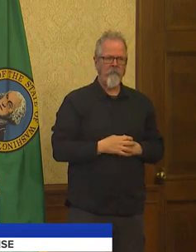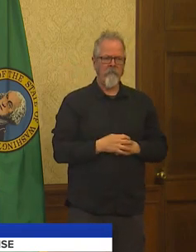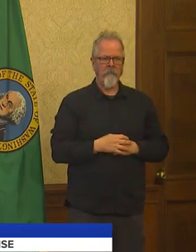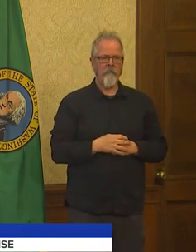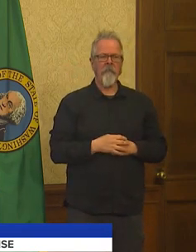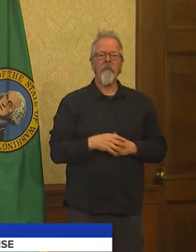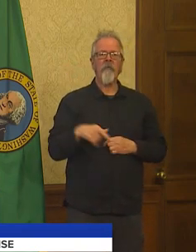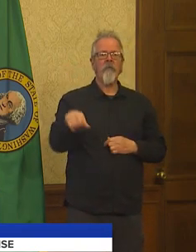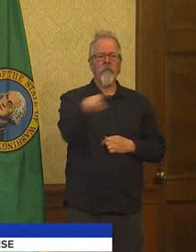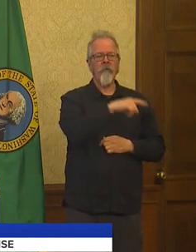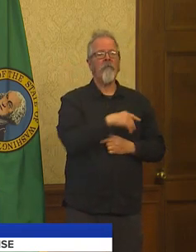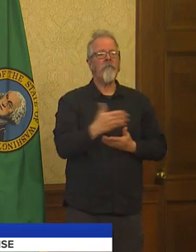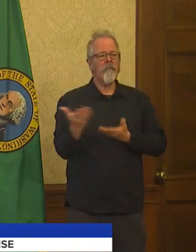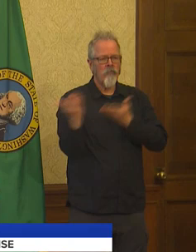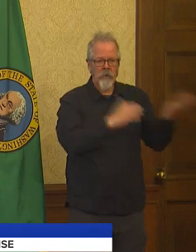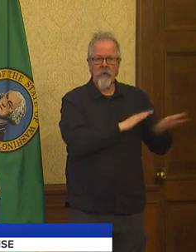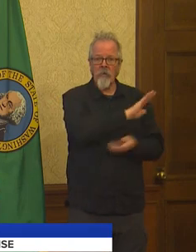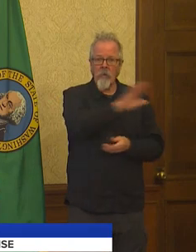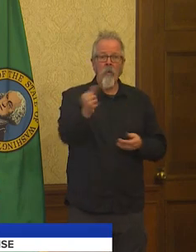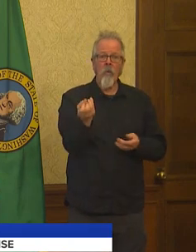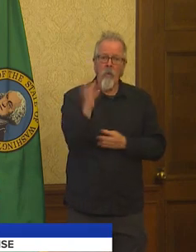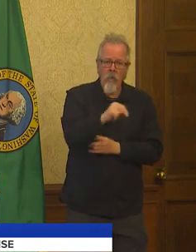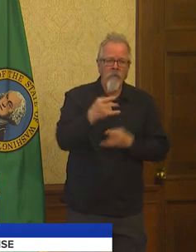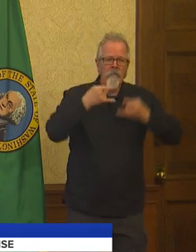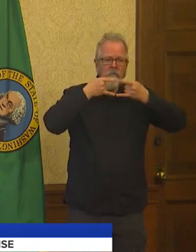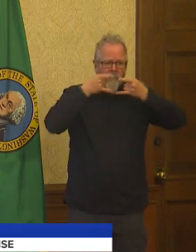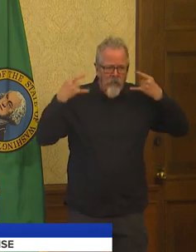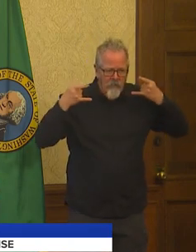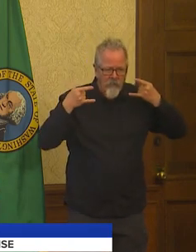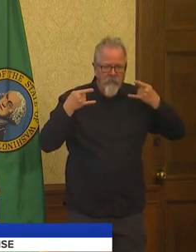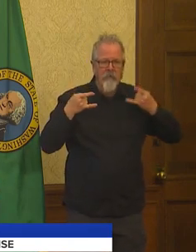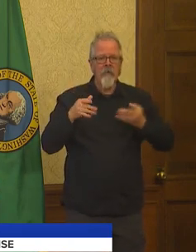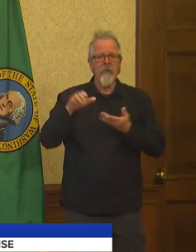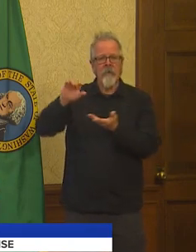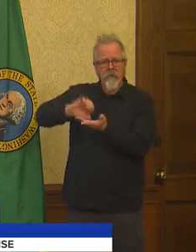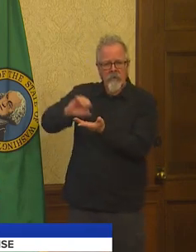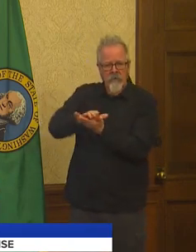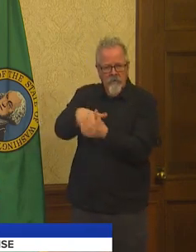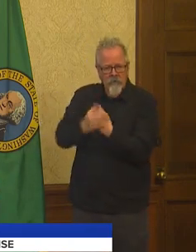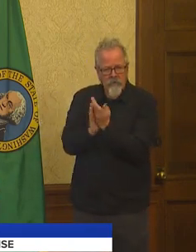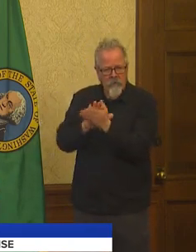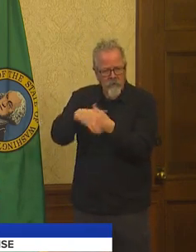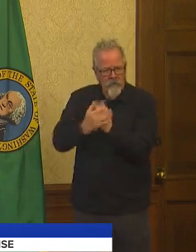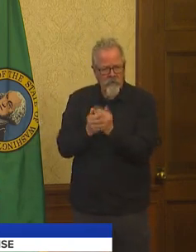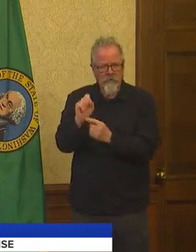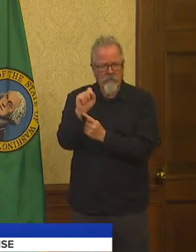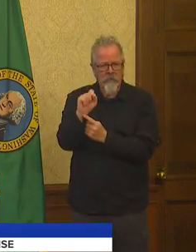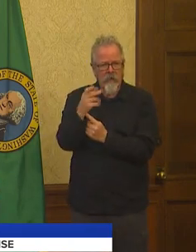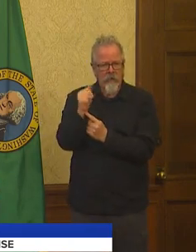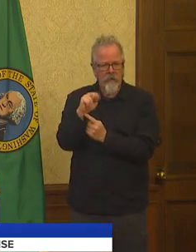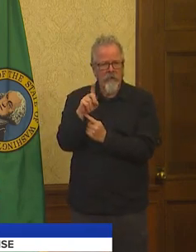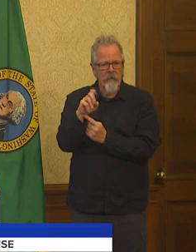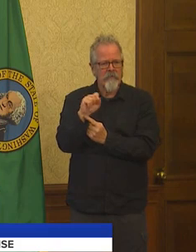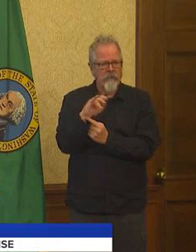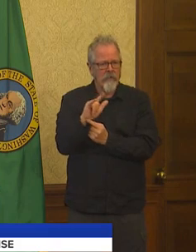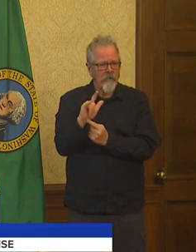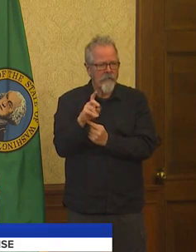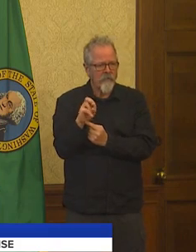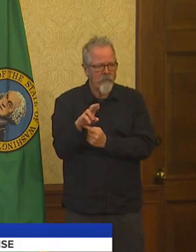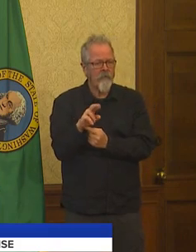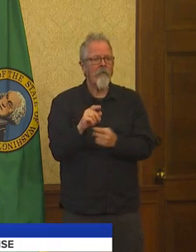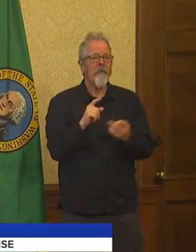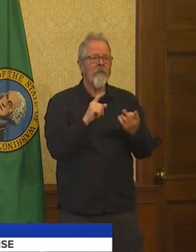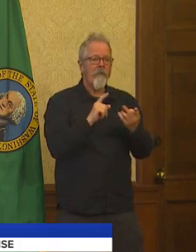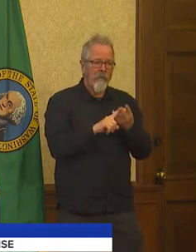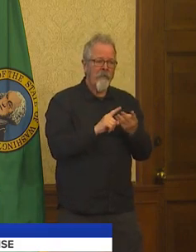those crowds and you definitely utilize social distancing rules. Unfortunately, the reason we had to